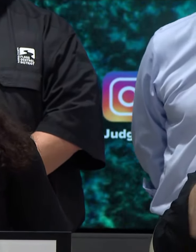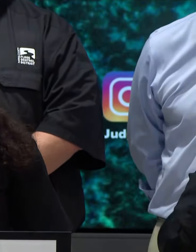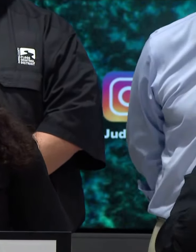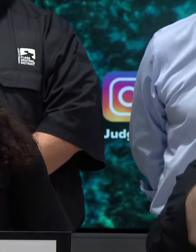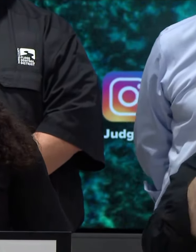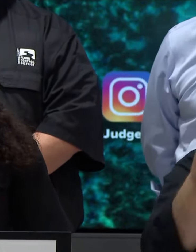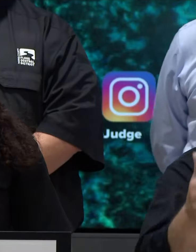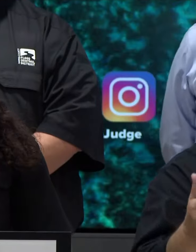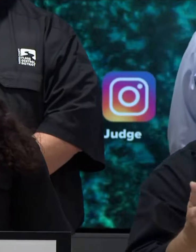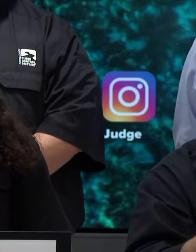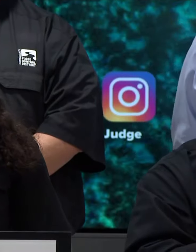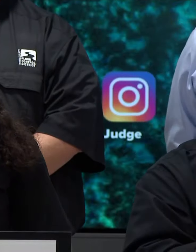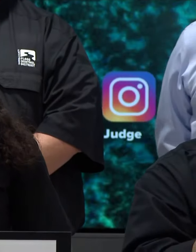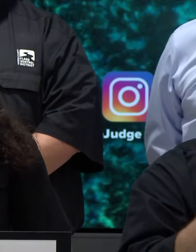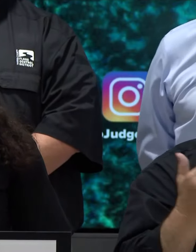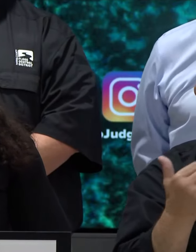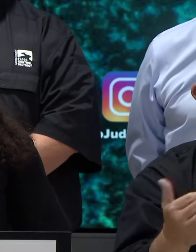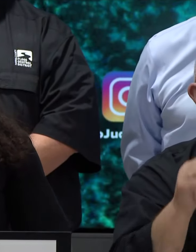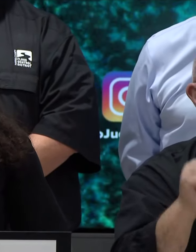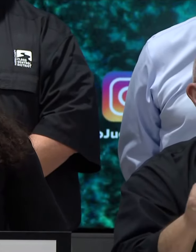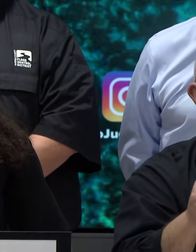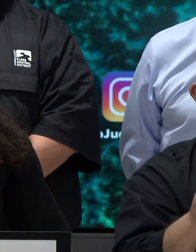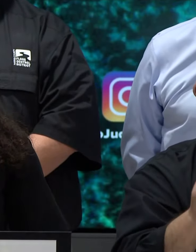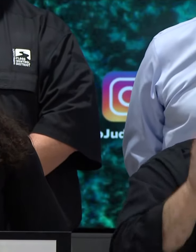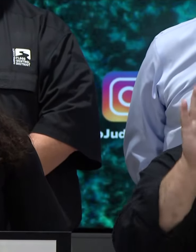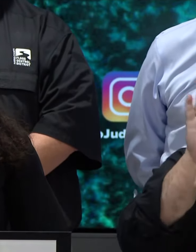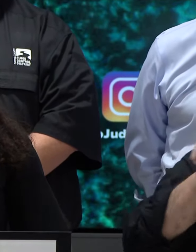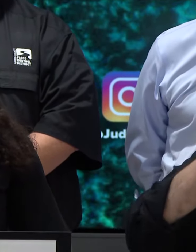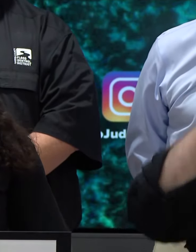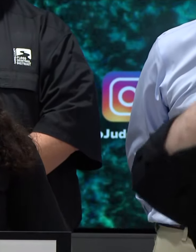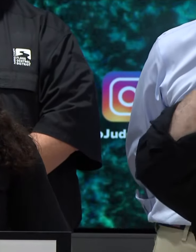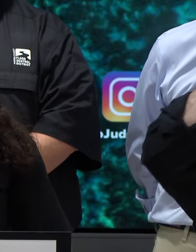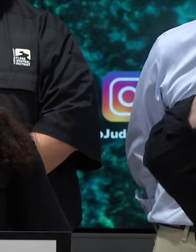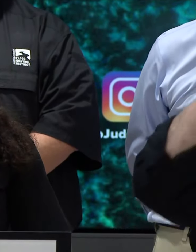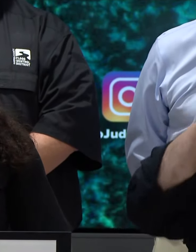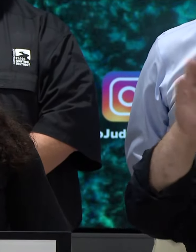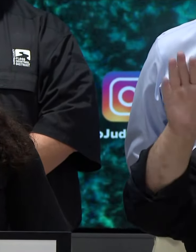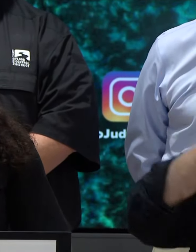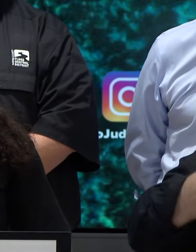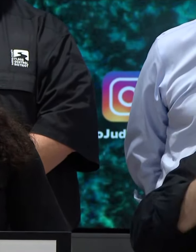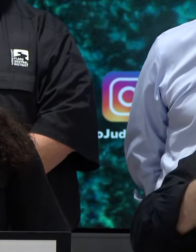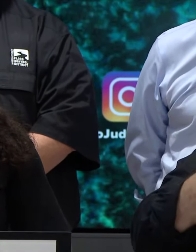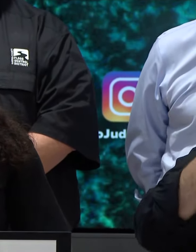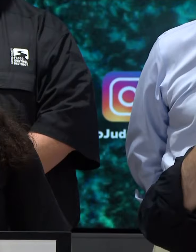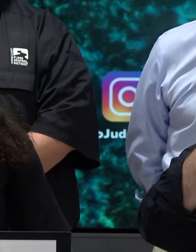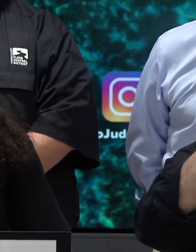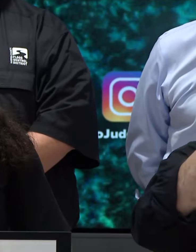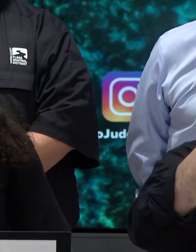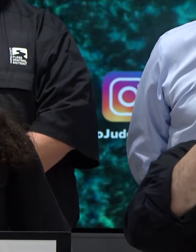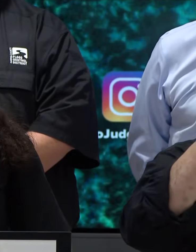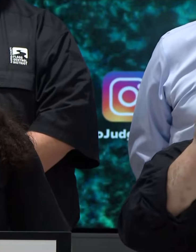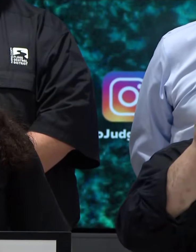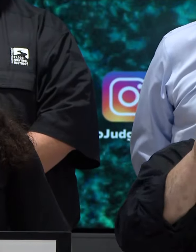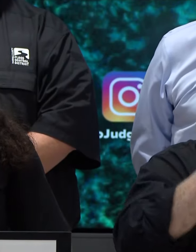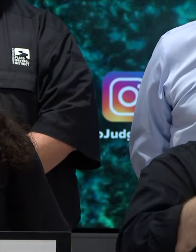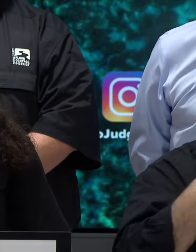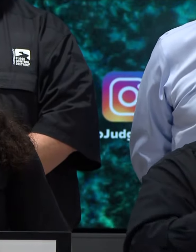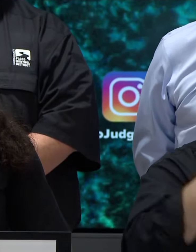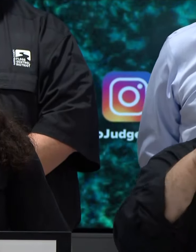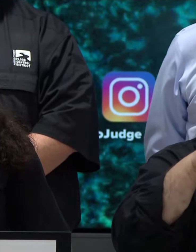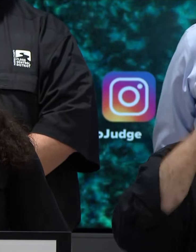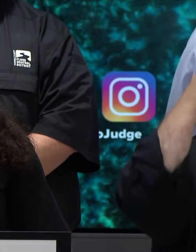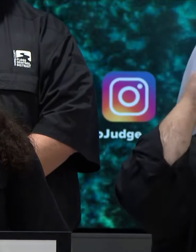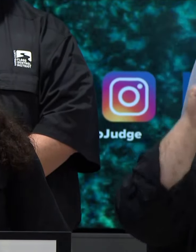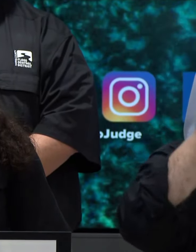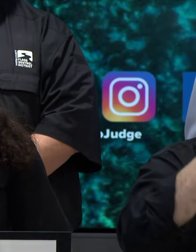quickly, we can now call on the federal government to send us the kind of generators that we might need for critical